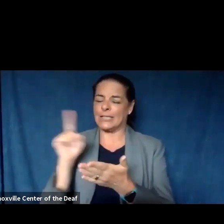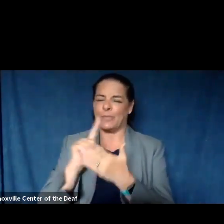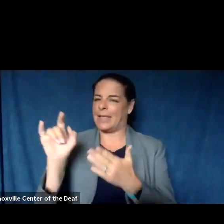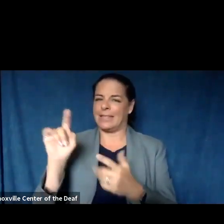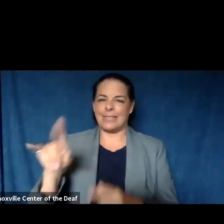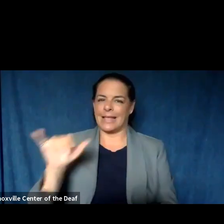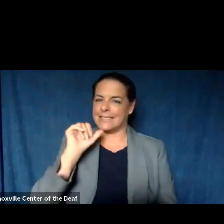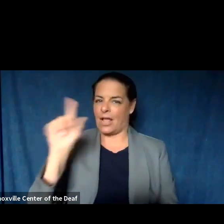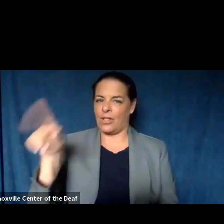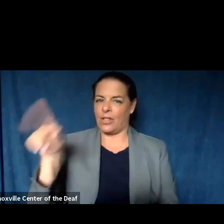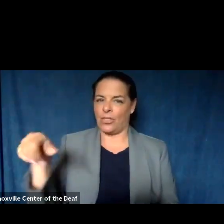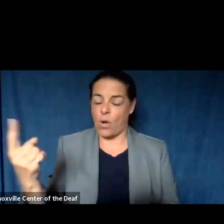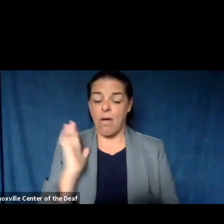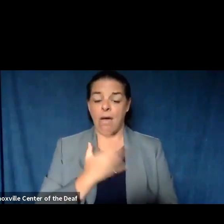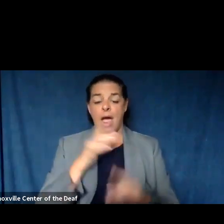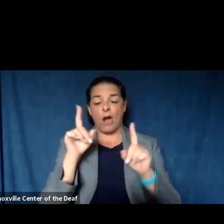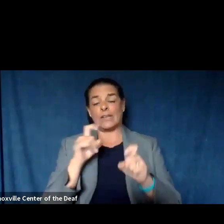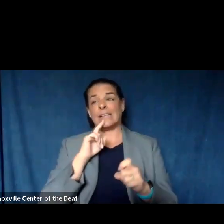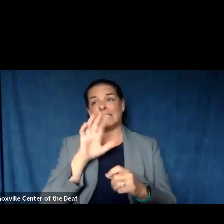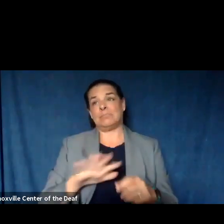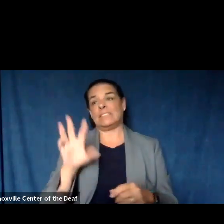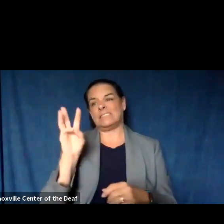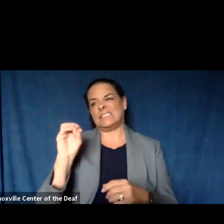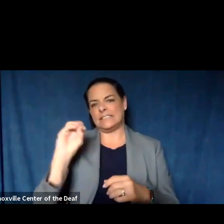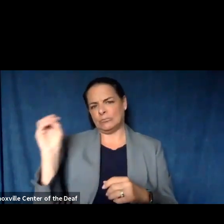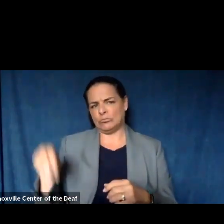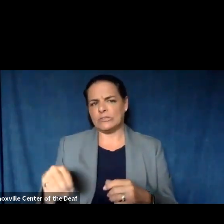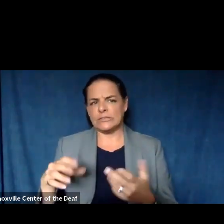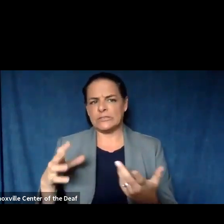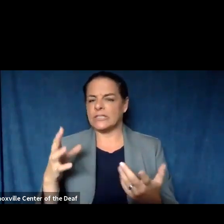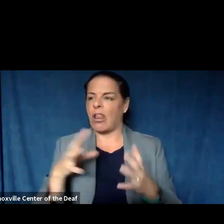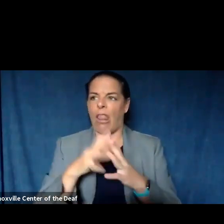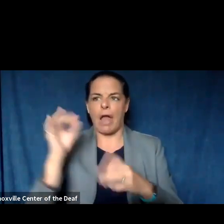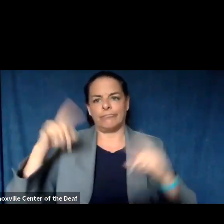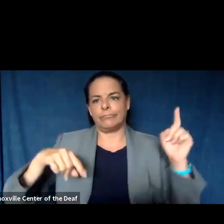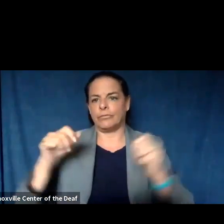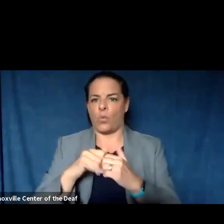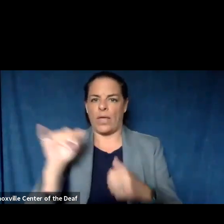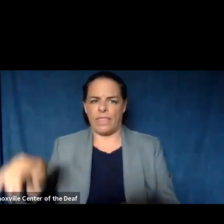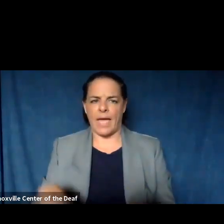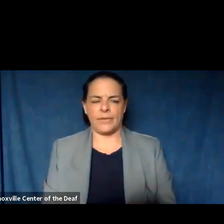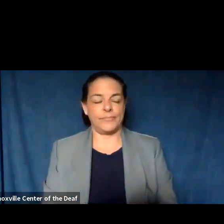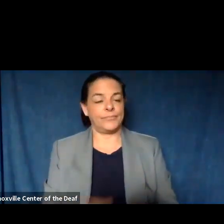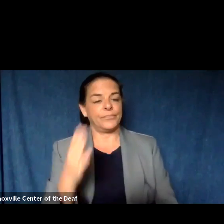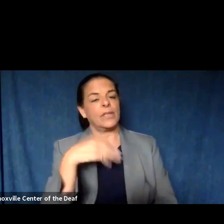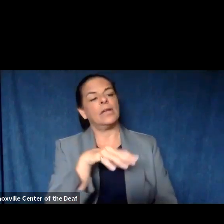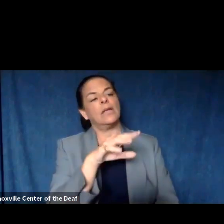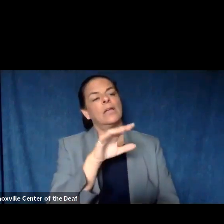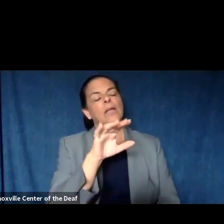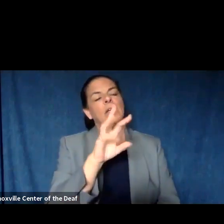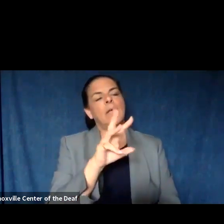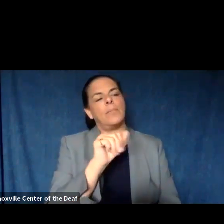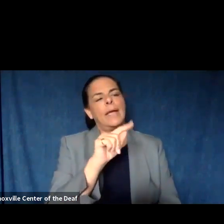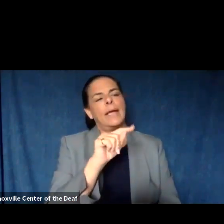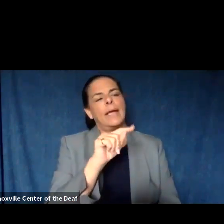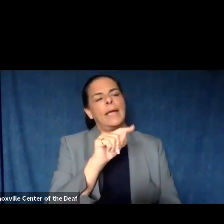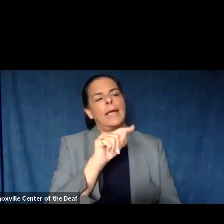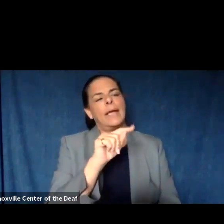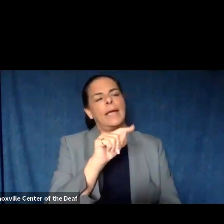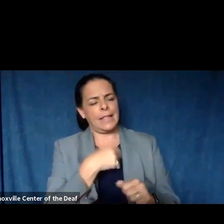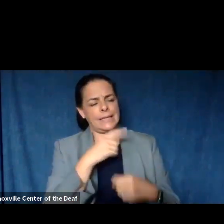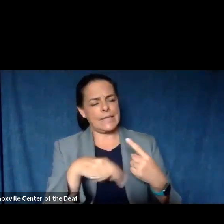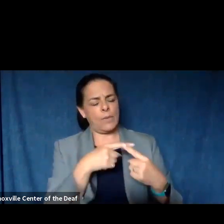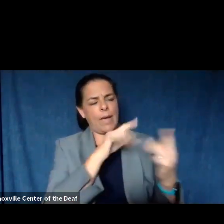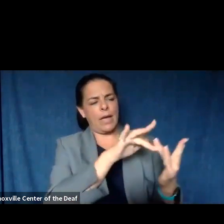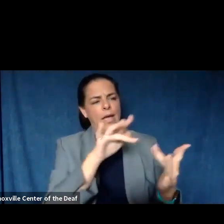said, our test is about 16%. There's a lot of variation in what that is. From Jeff with WATE, can you tell us about the